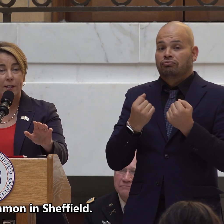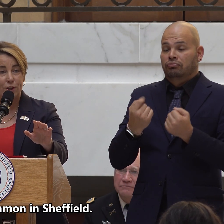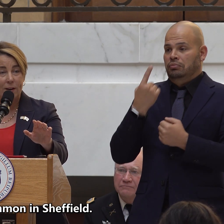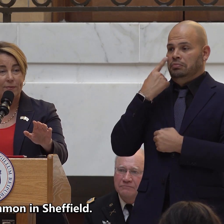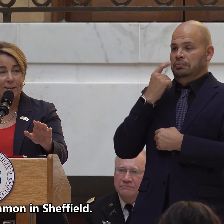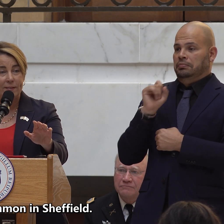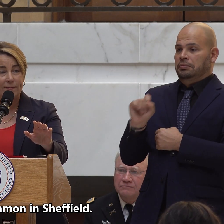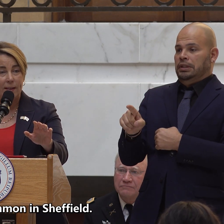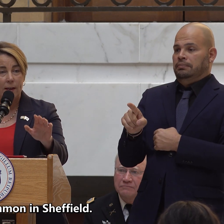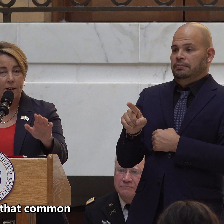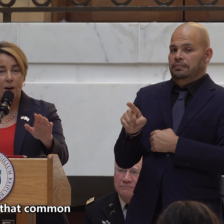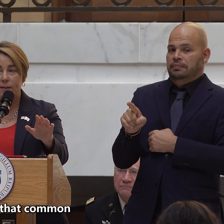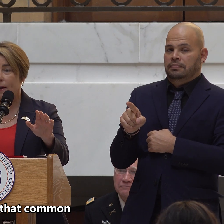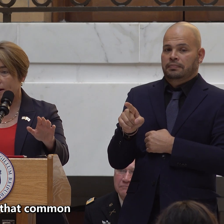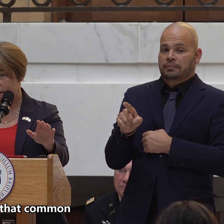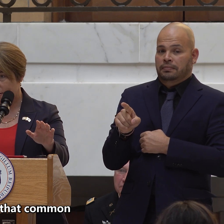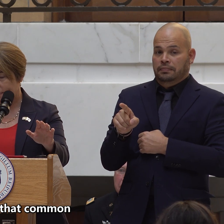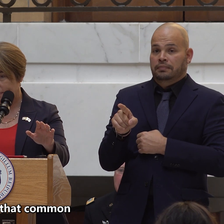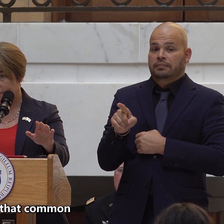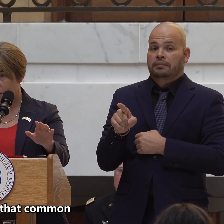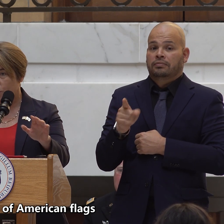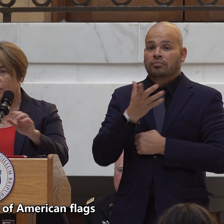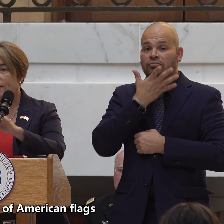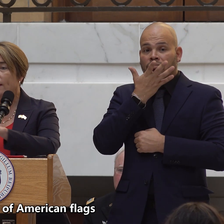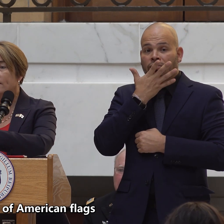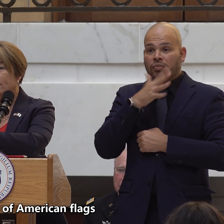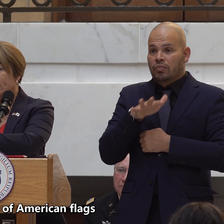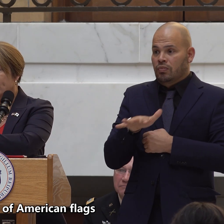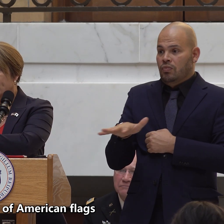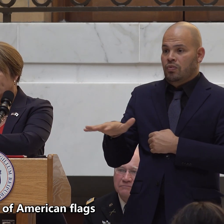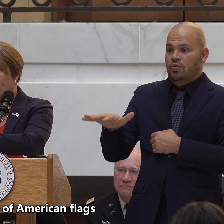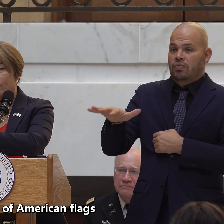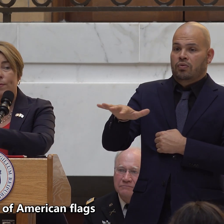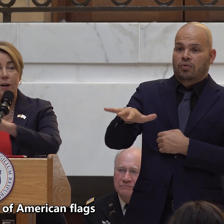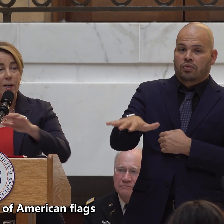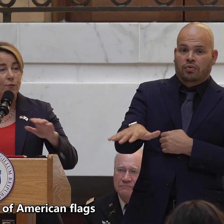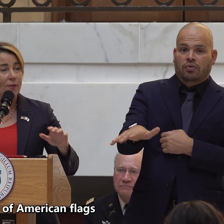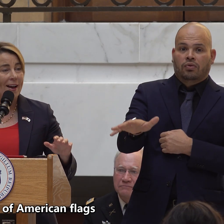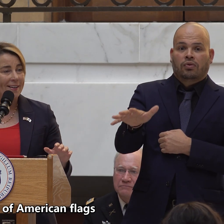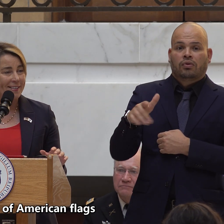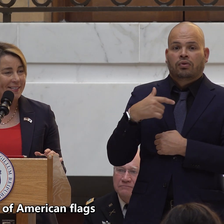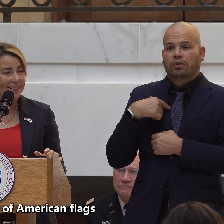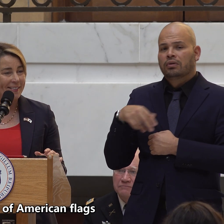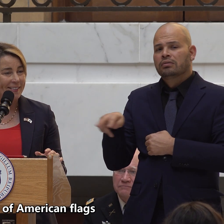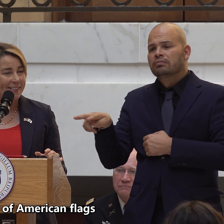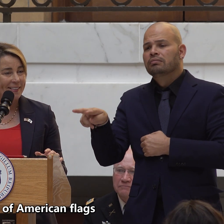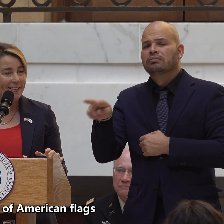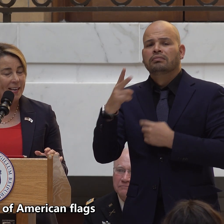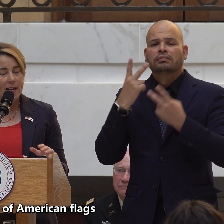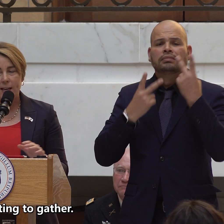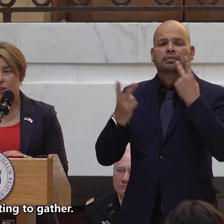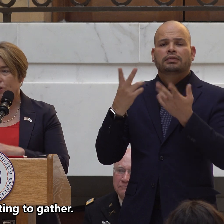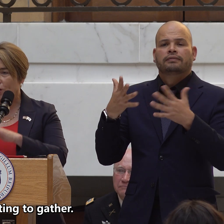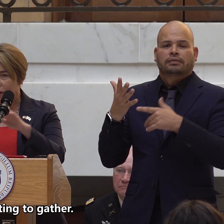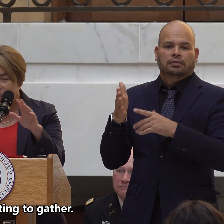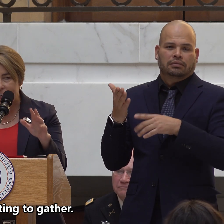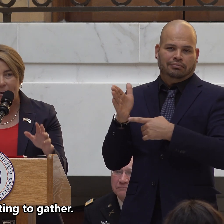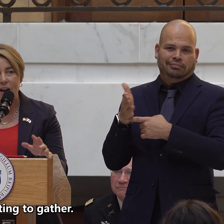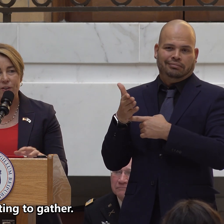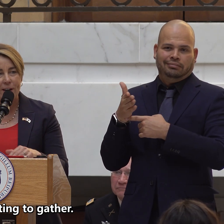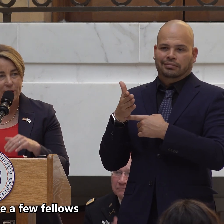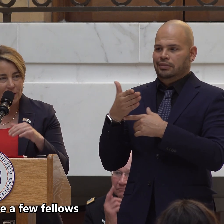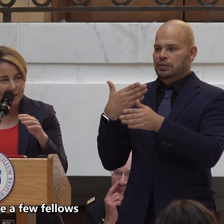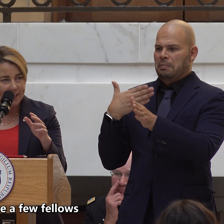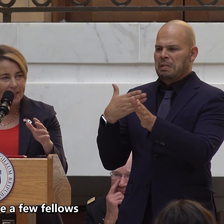common in Sheffield. And on that common were dozens of American flags. And starting